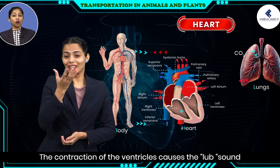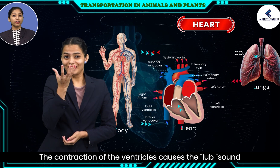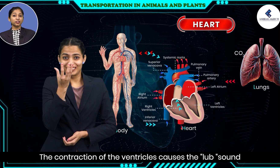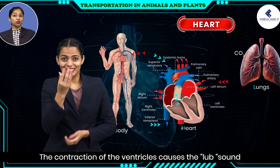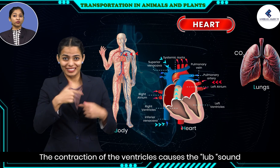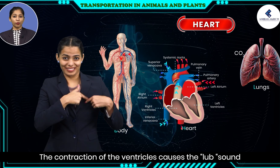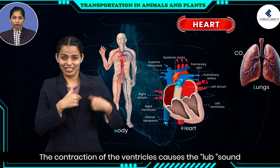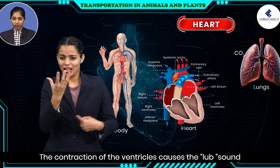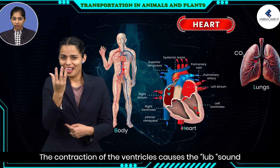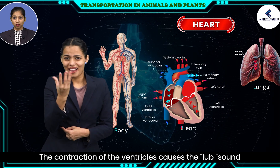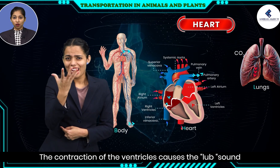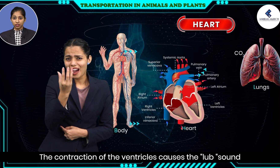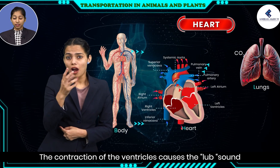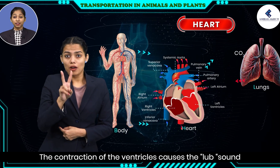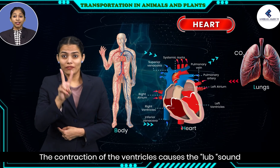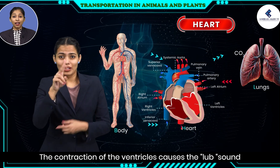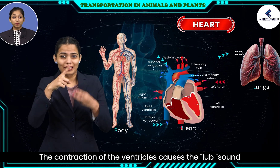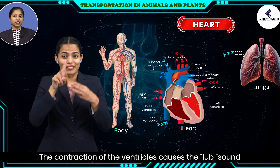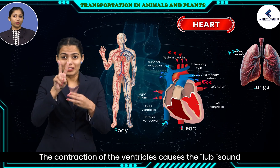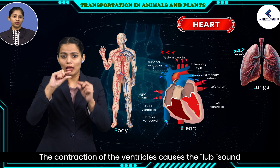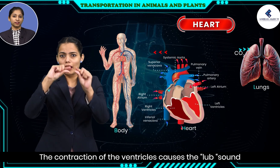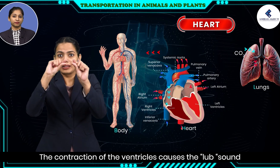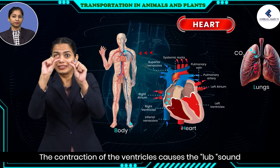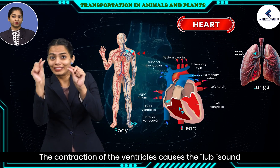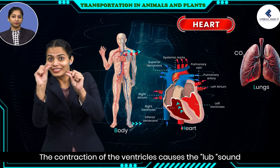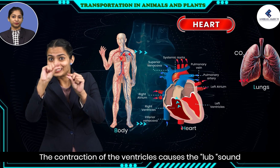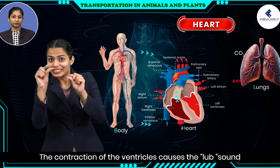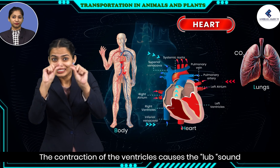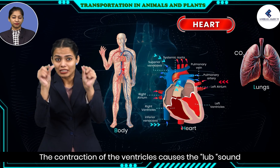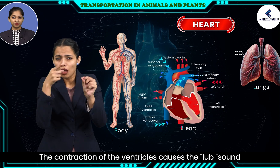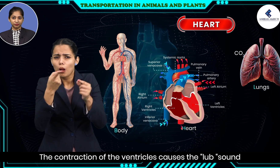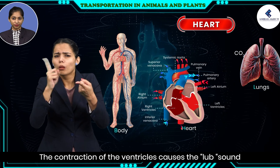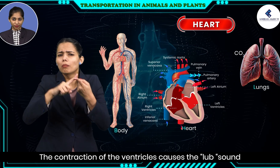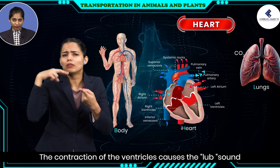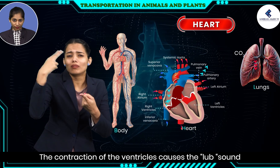The contraction of the ventricles causes the lup sound,